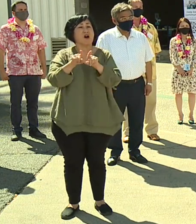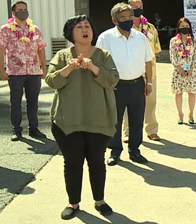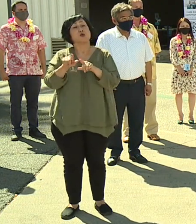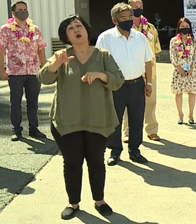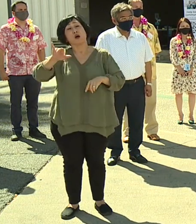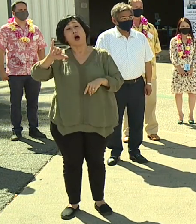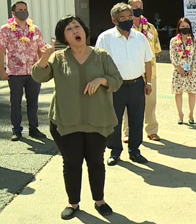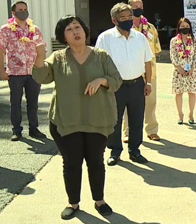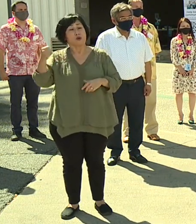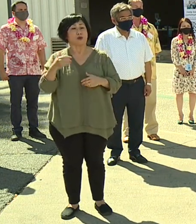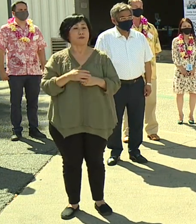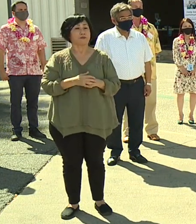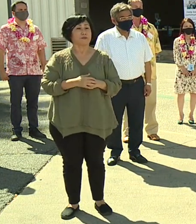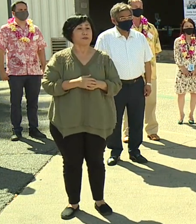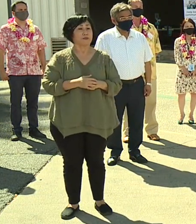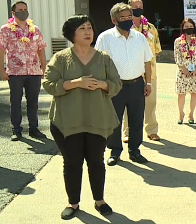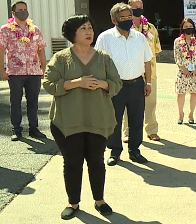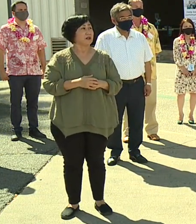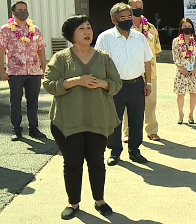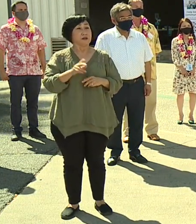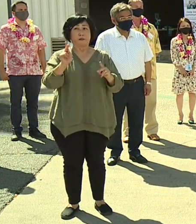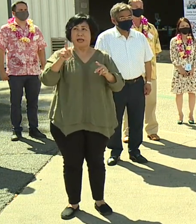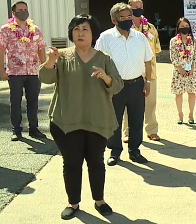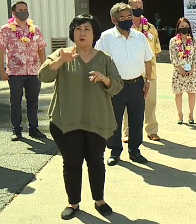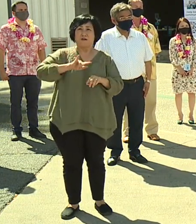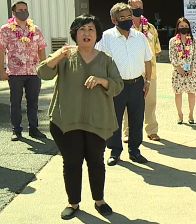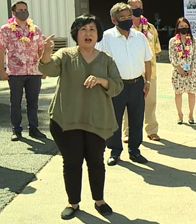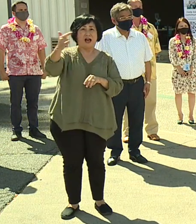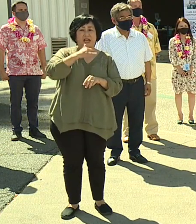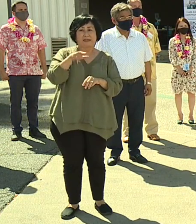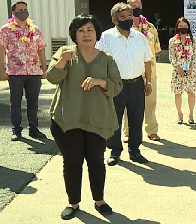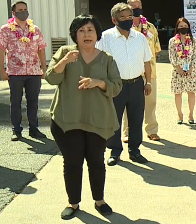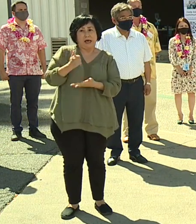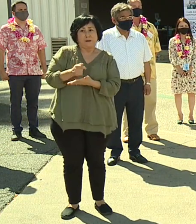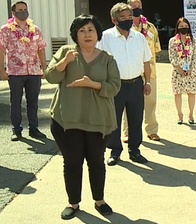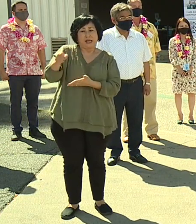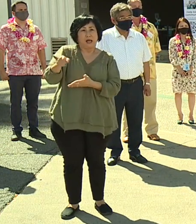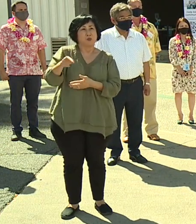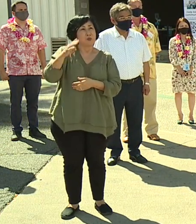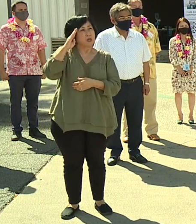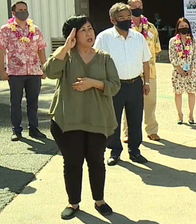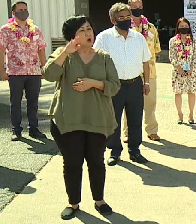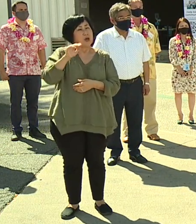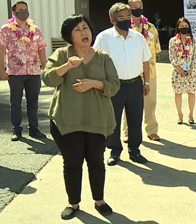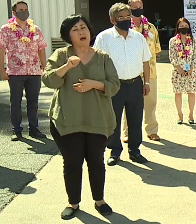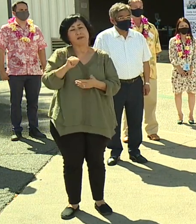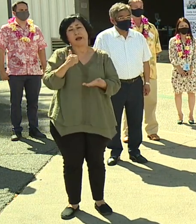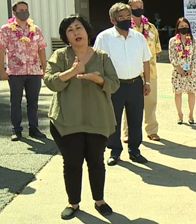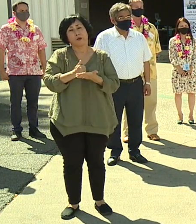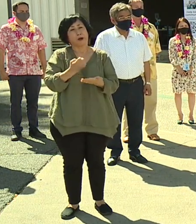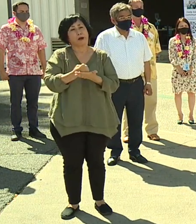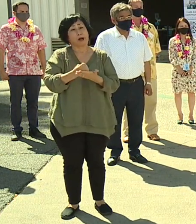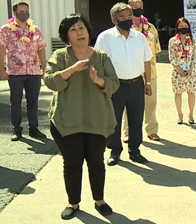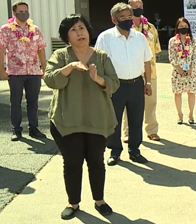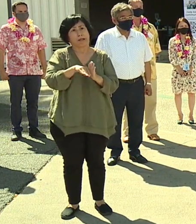as well as from the passengers, because we all know we have to open up the economy.